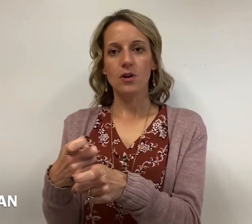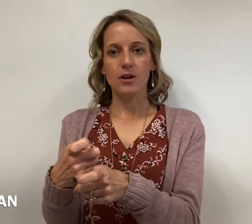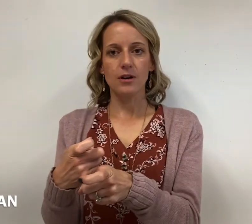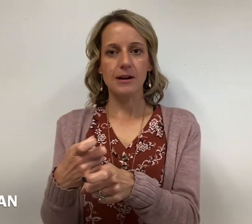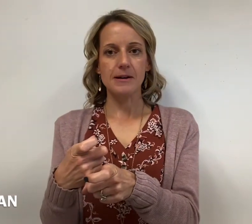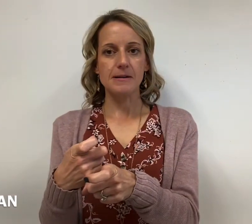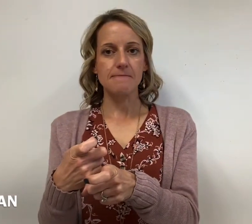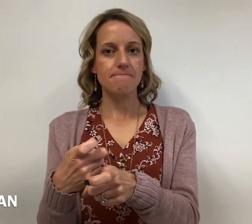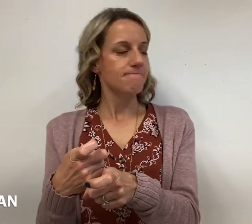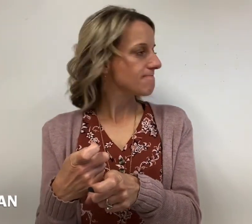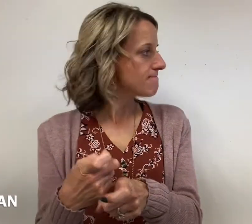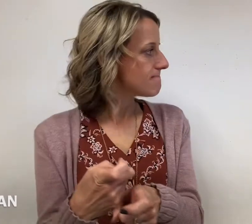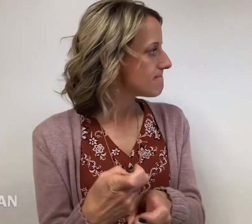Or